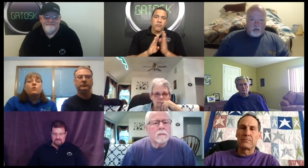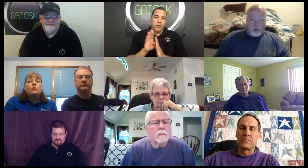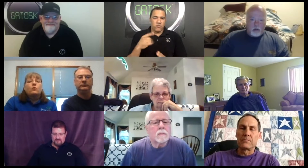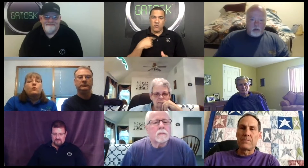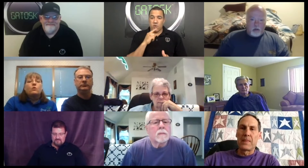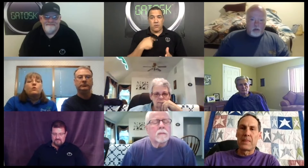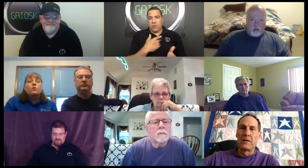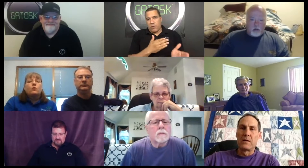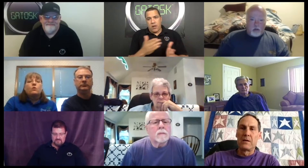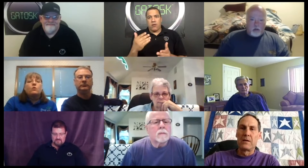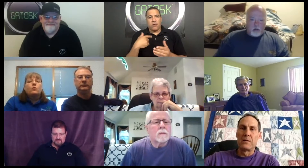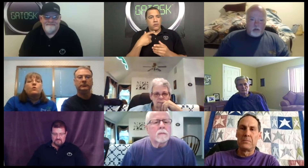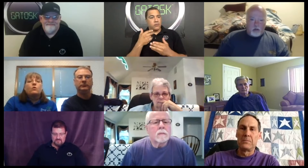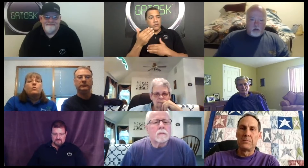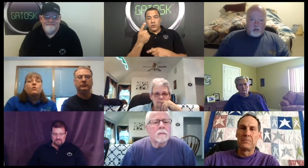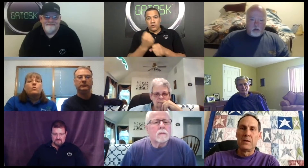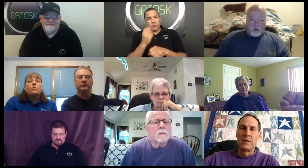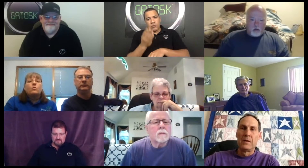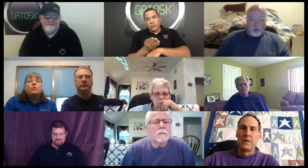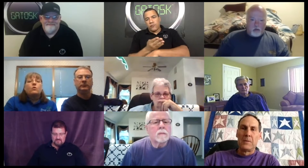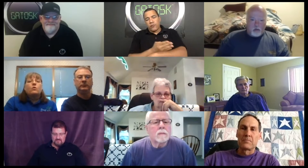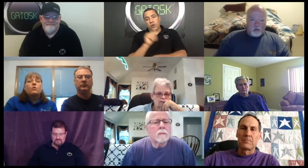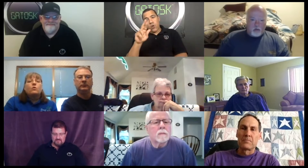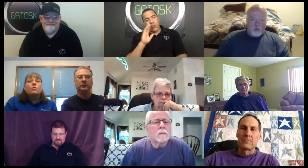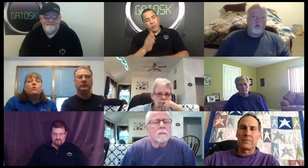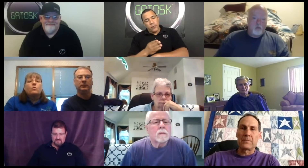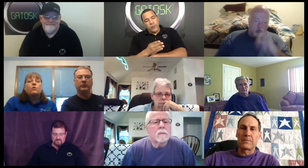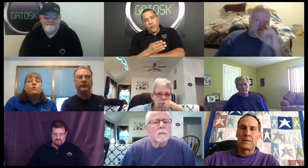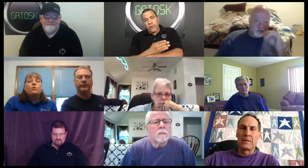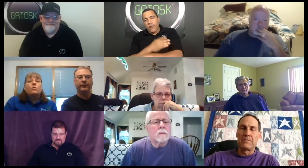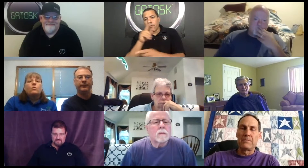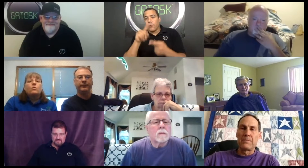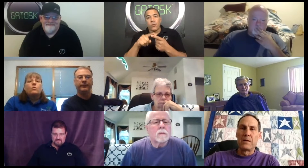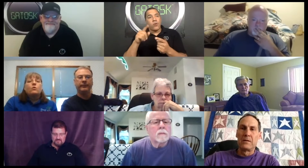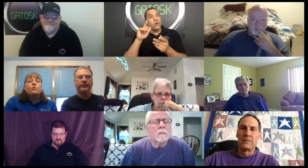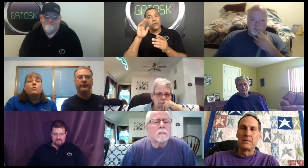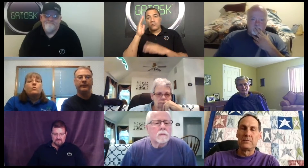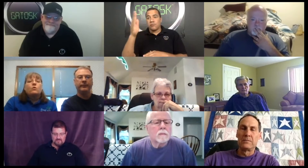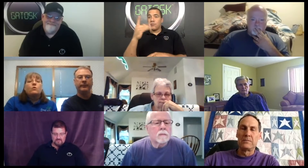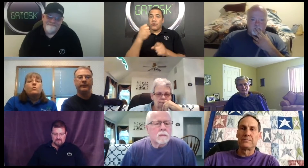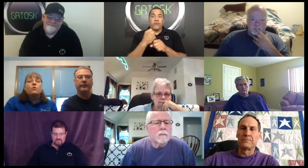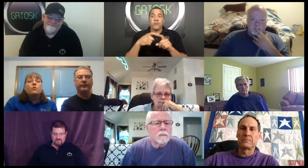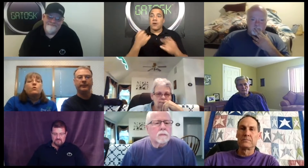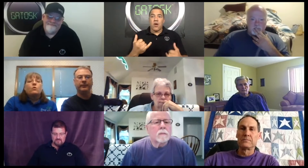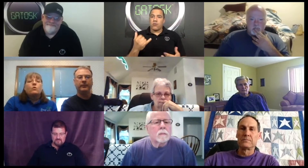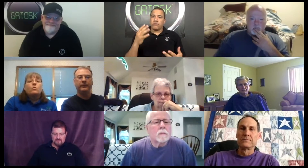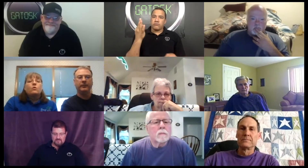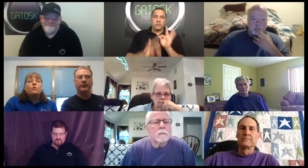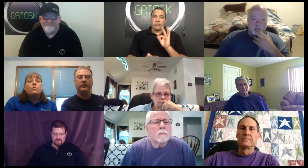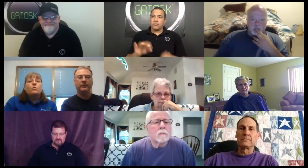we're trying to get our developer to help us with that. And AR will be improving over the next year. Hopefully, from a year from now, it'll